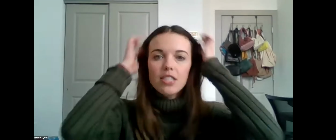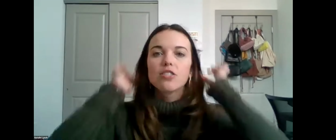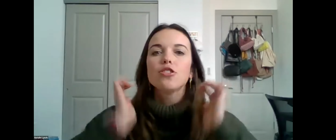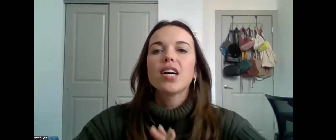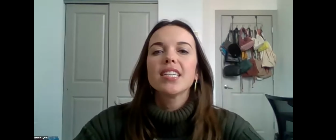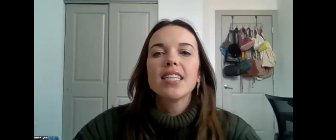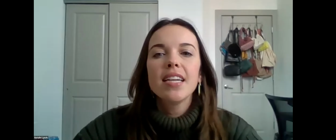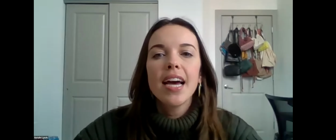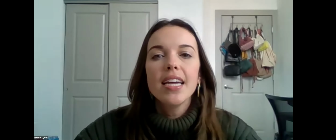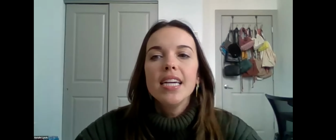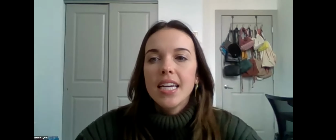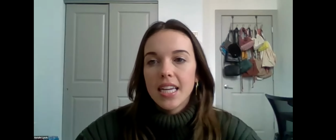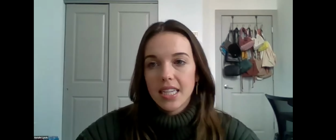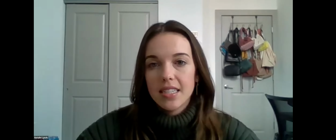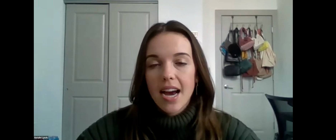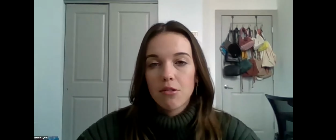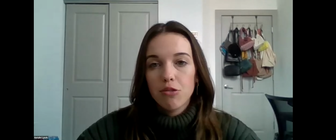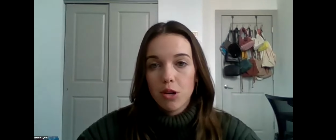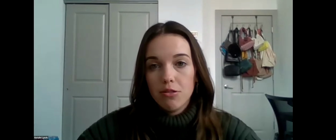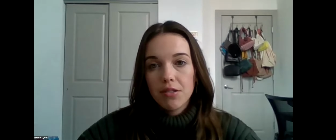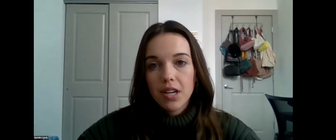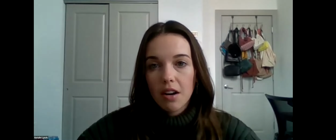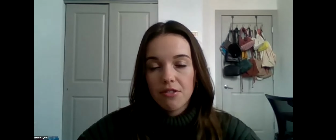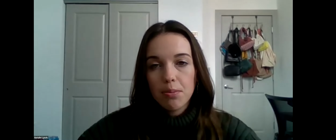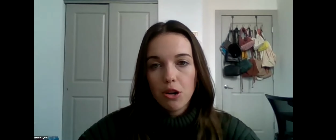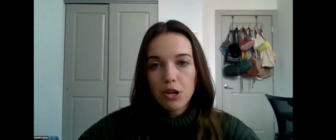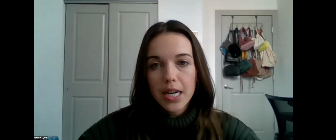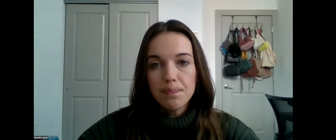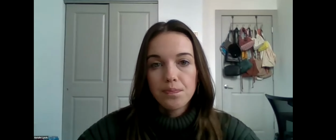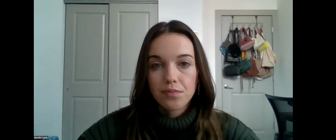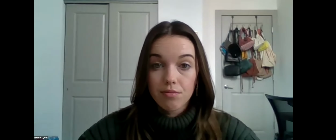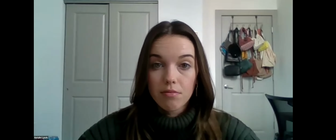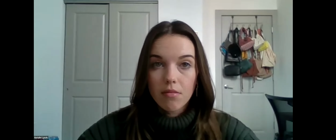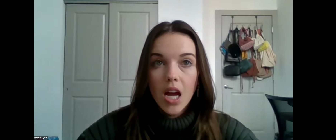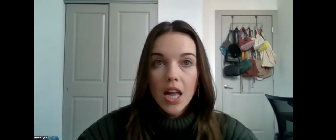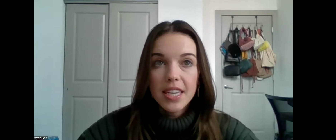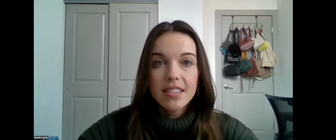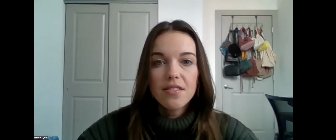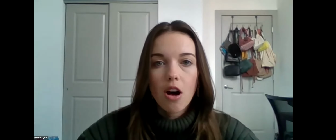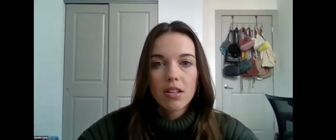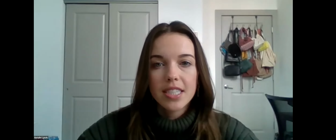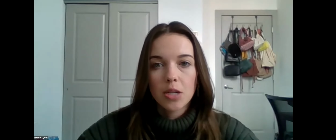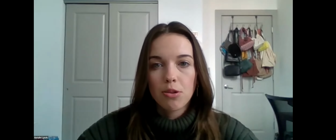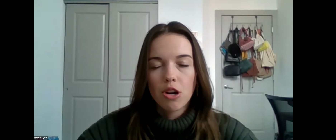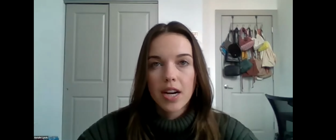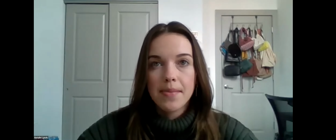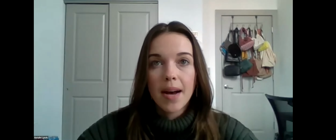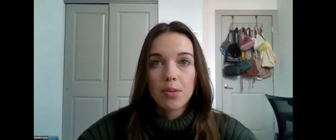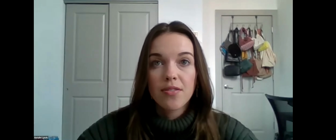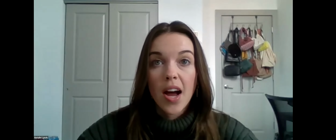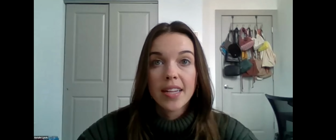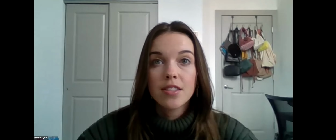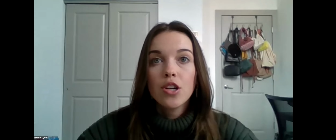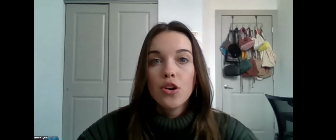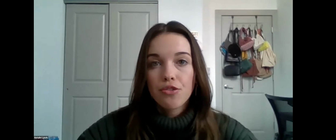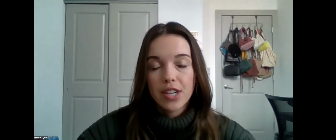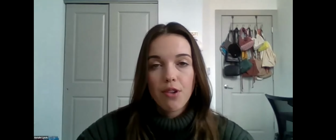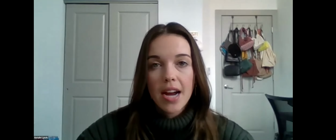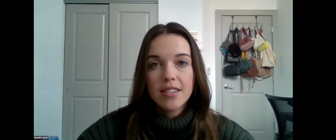want to mention to you guys today is our Road to Recovery program. This is a volunteer program that